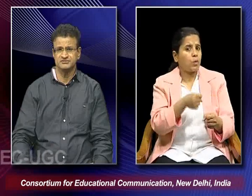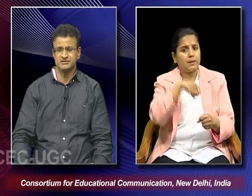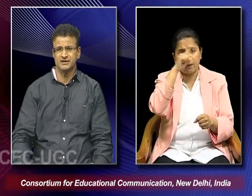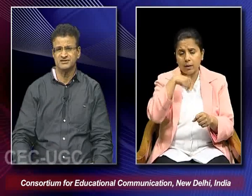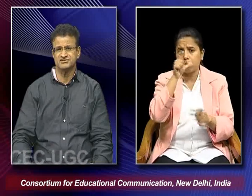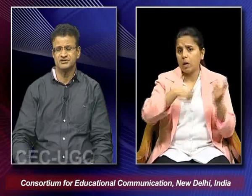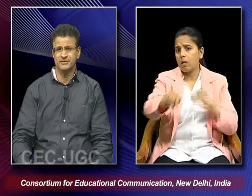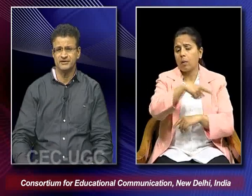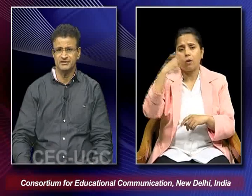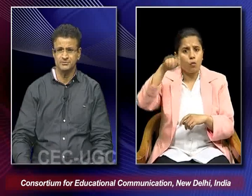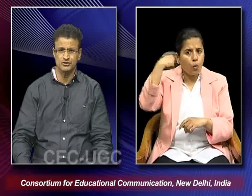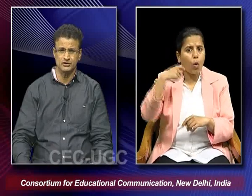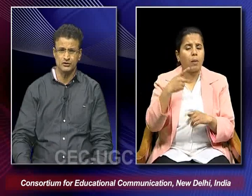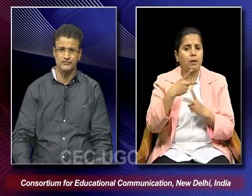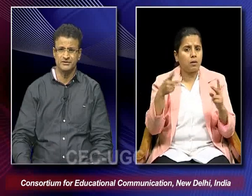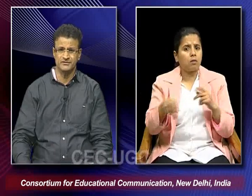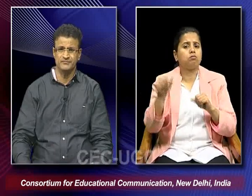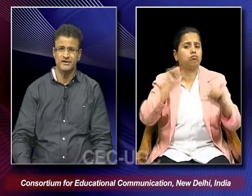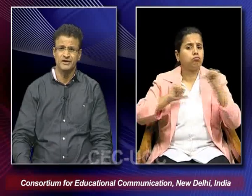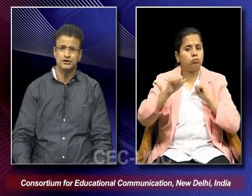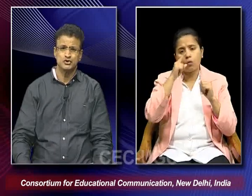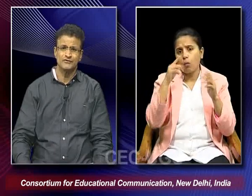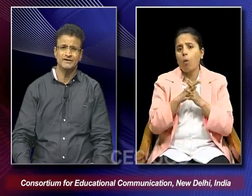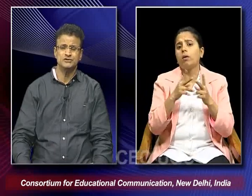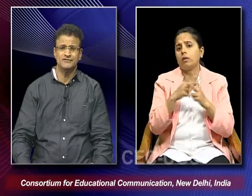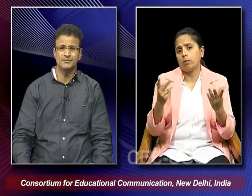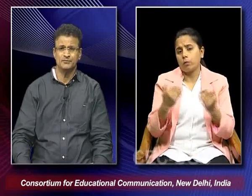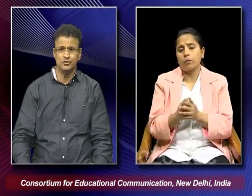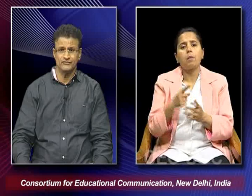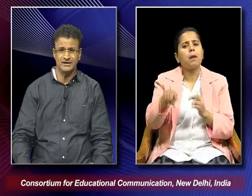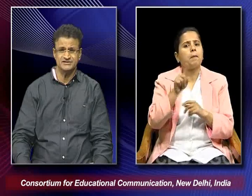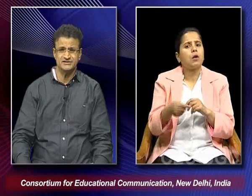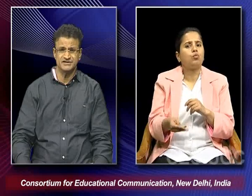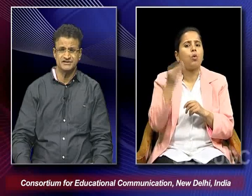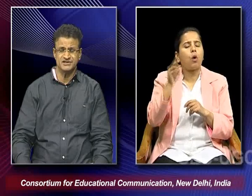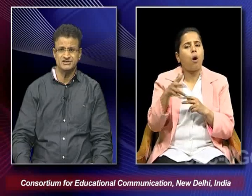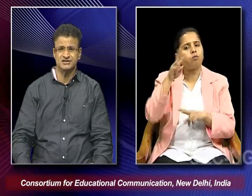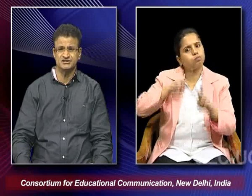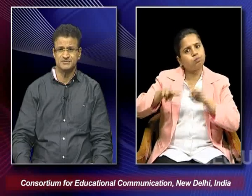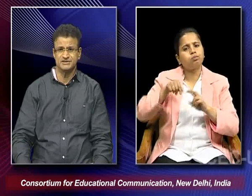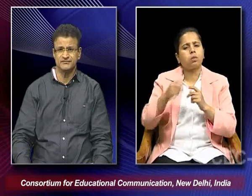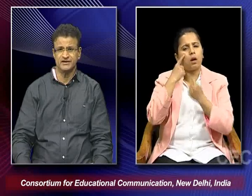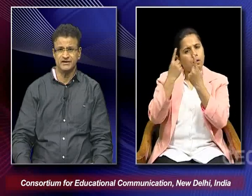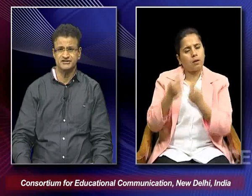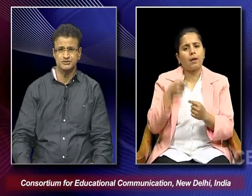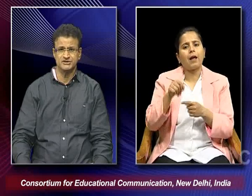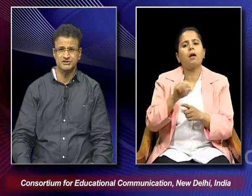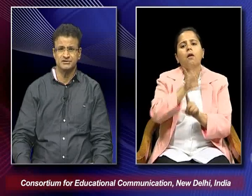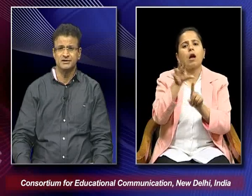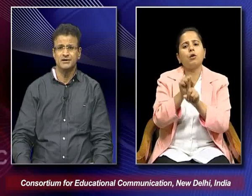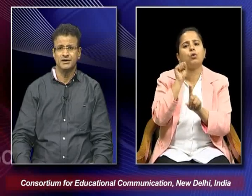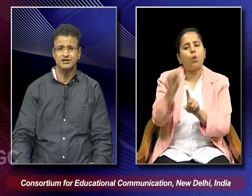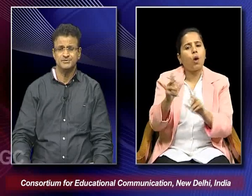mainstream cinema's treatment and the portrayal of women. So one has to develop a mode of analysis that is cultural specific and